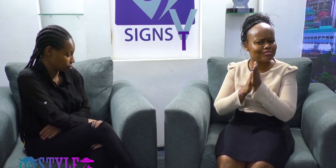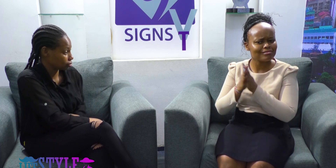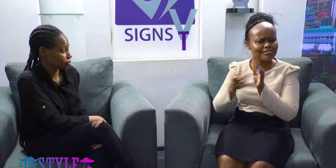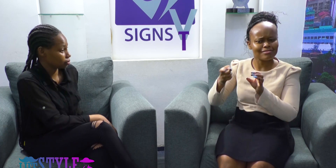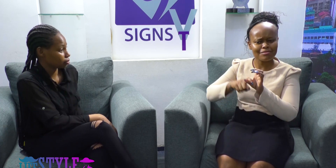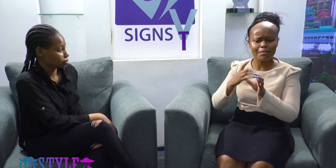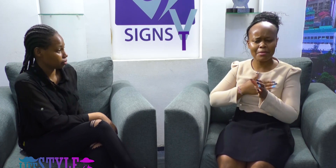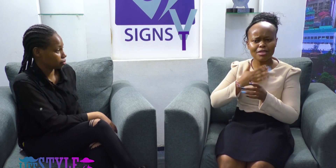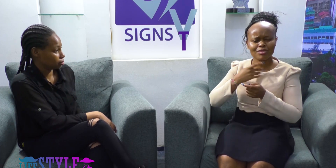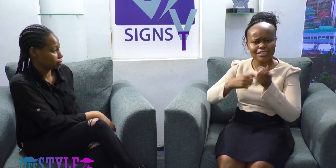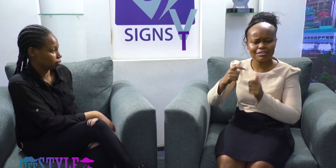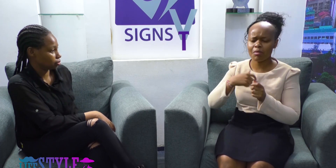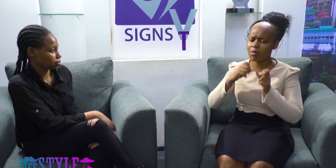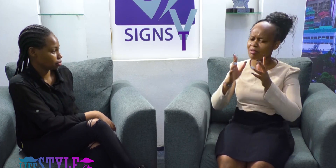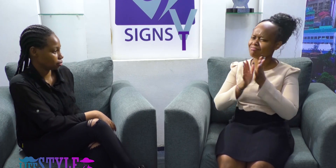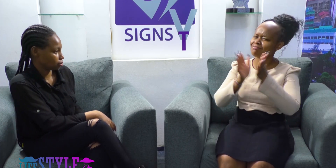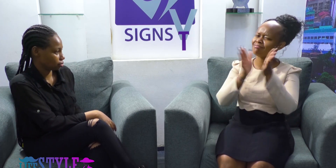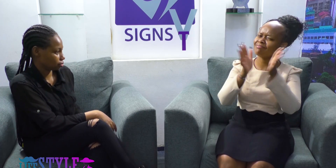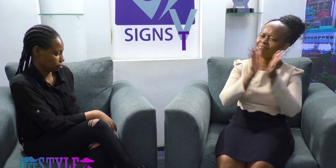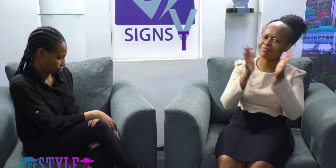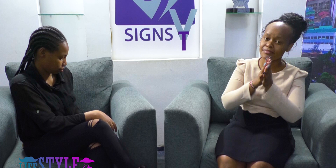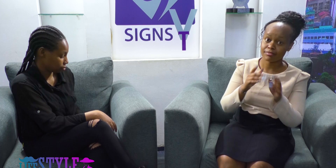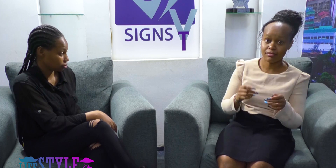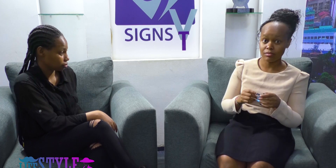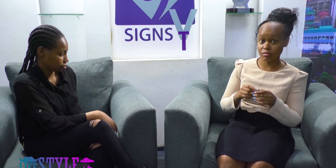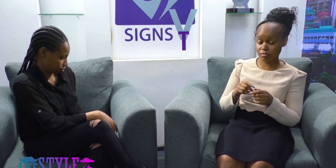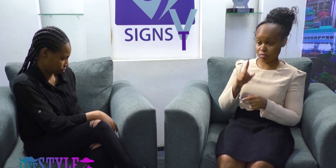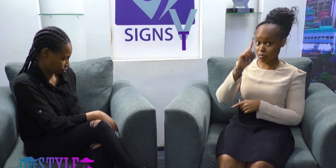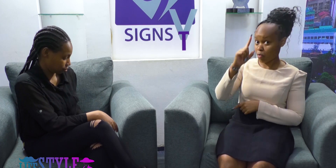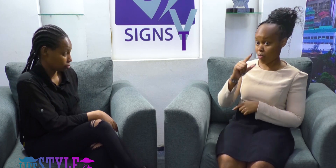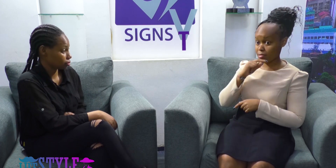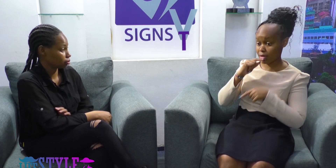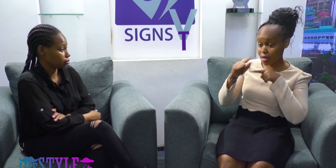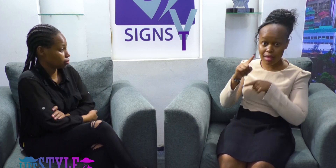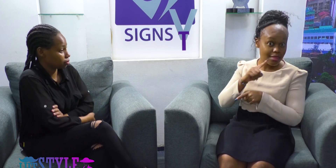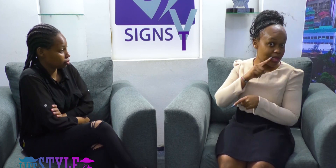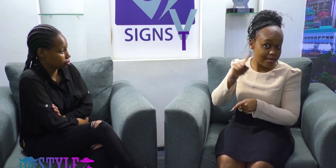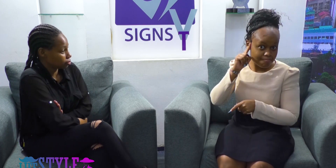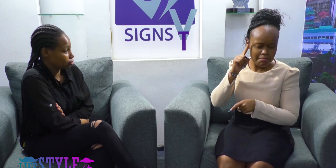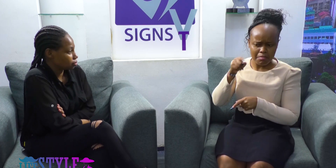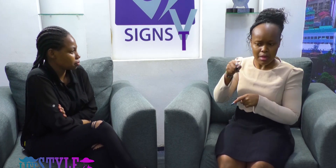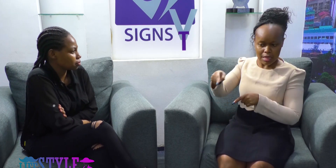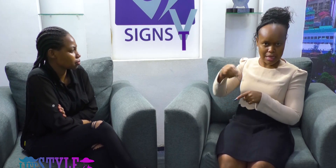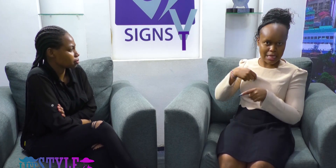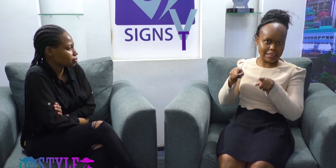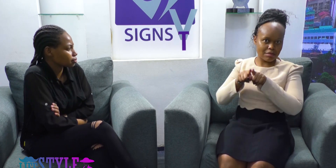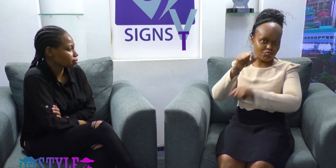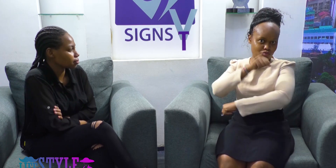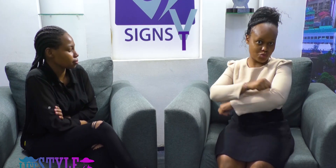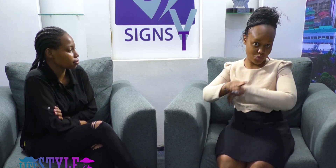I was showcasing my work, people were very much happy with what I did, what I was doing